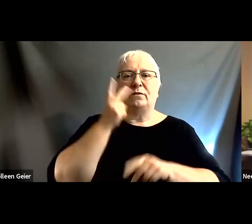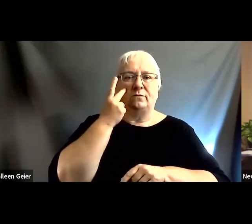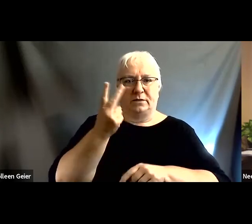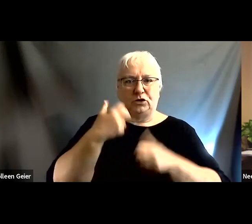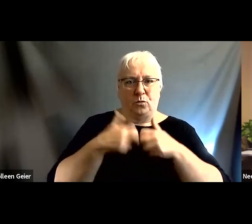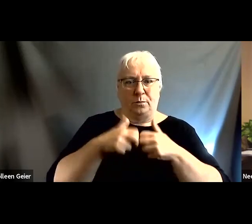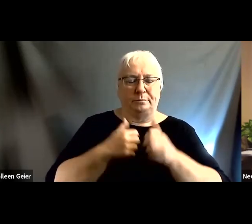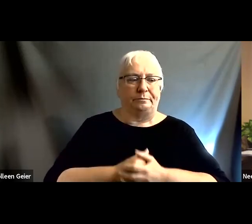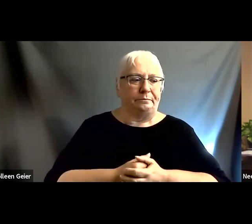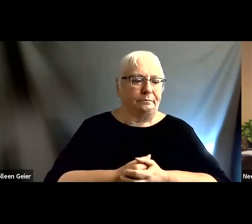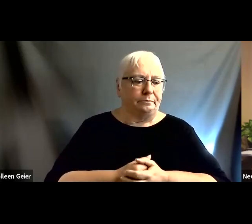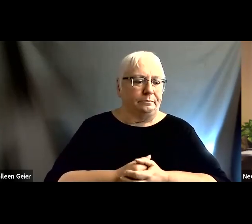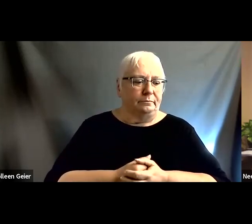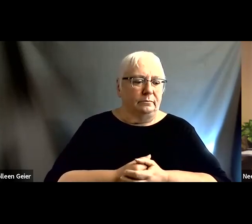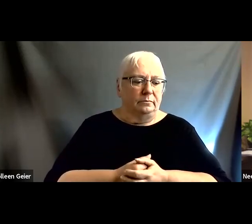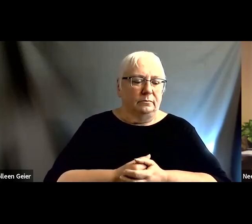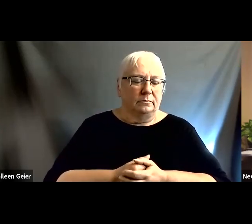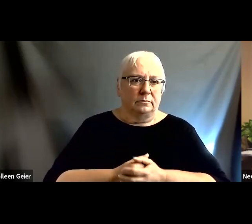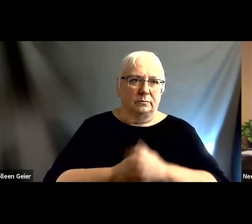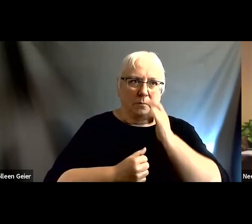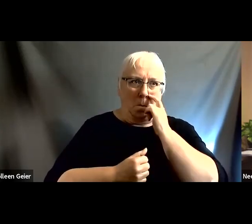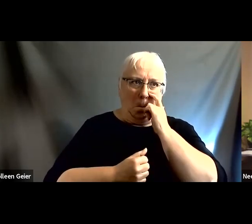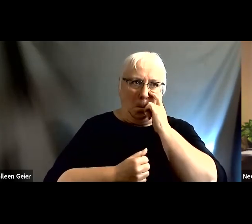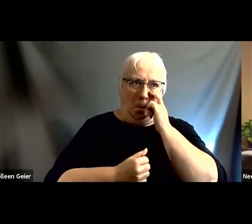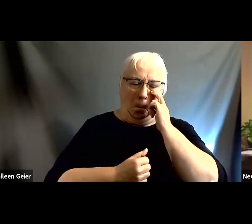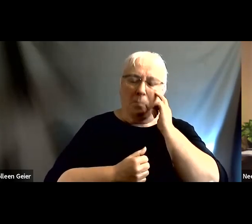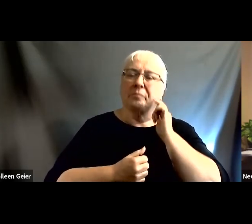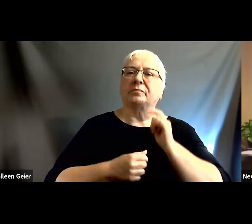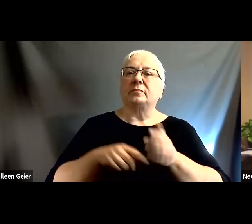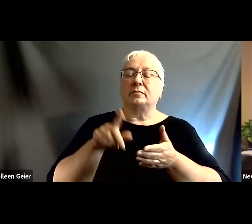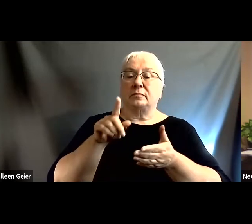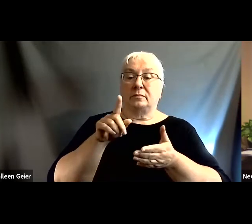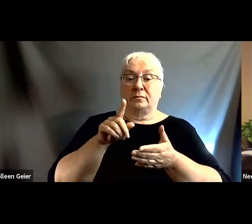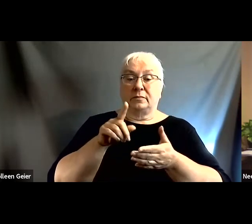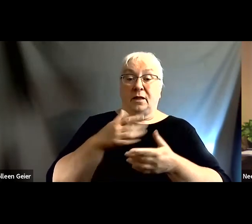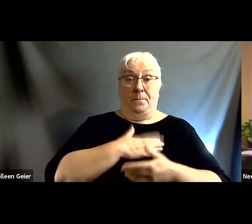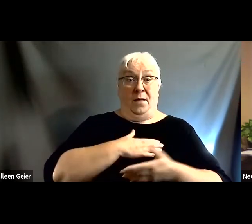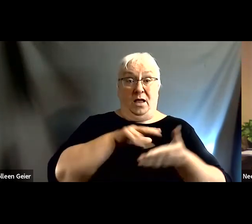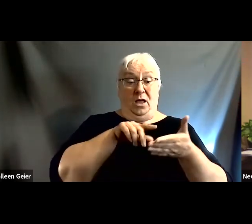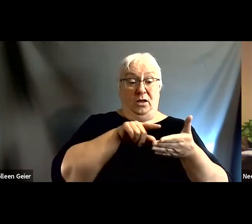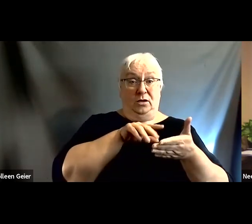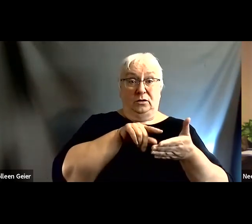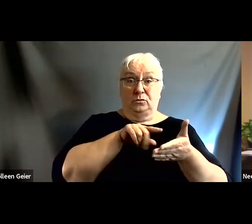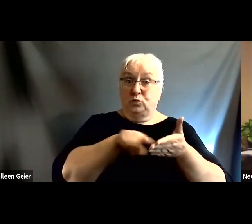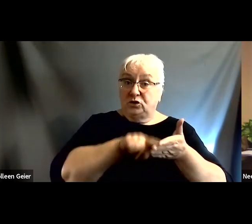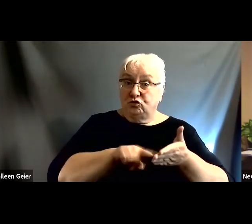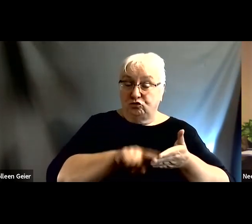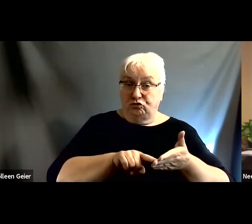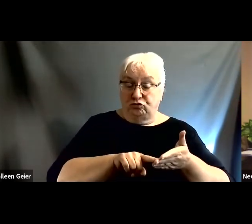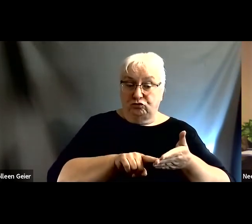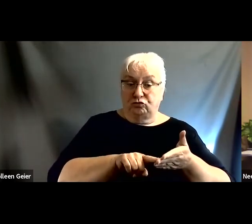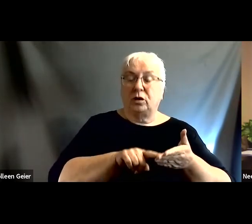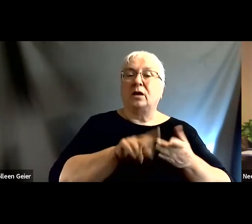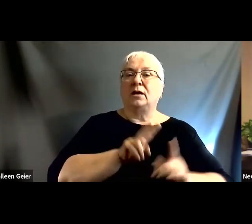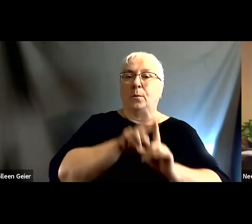But what arises out of the research is applicable as much to visually impaired as much as